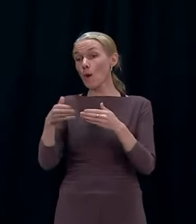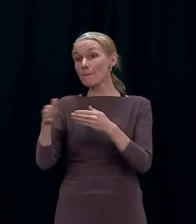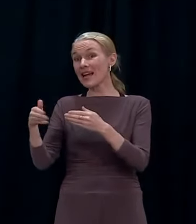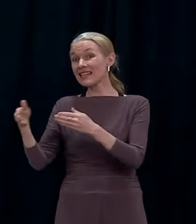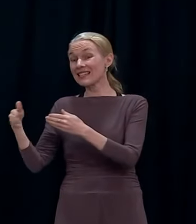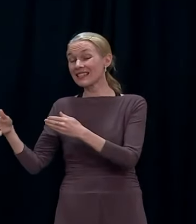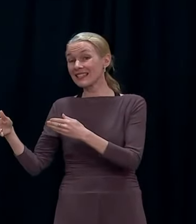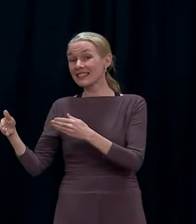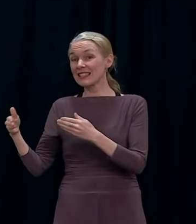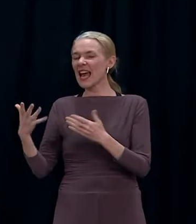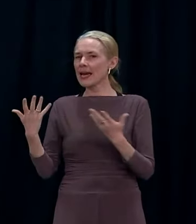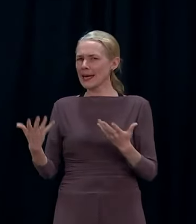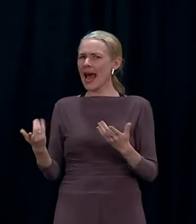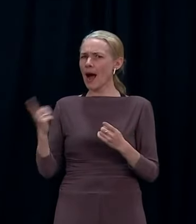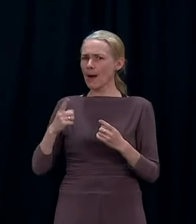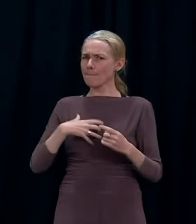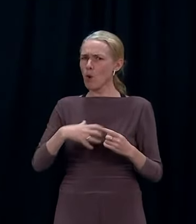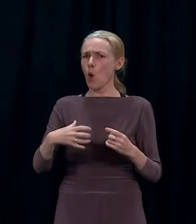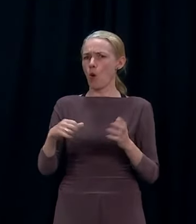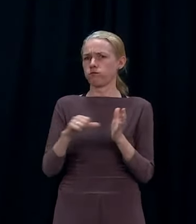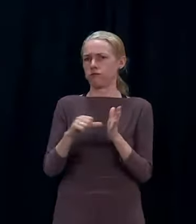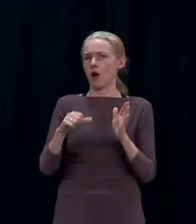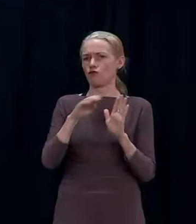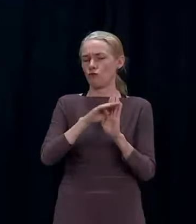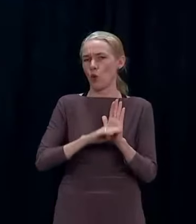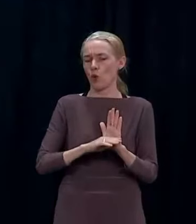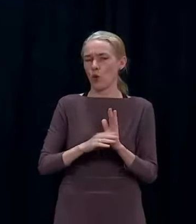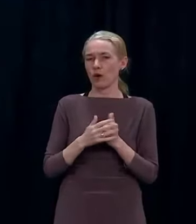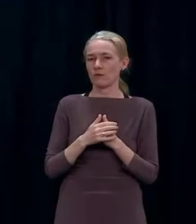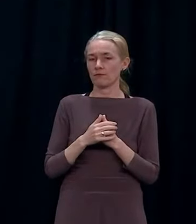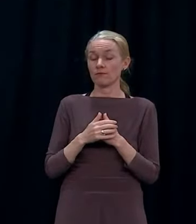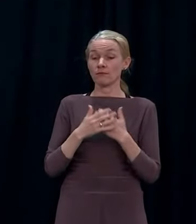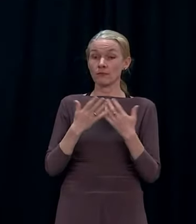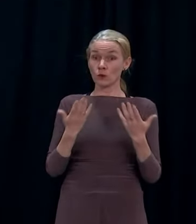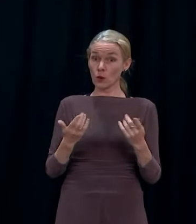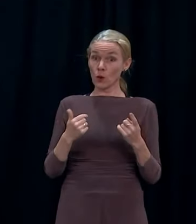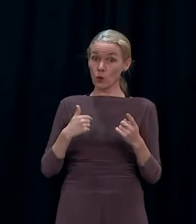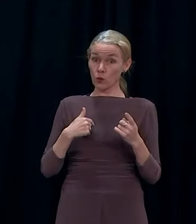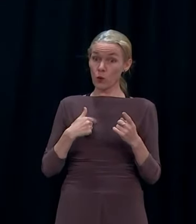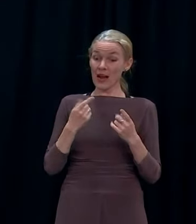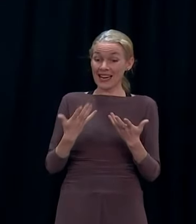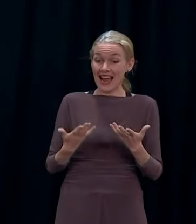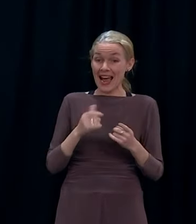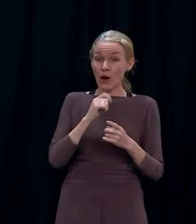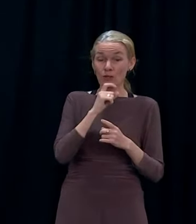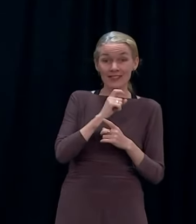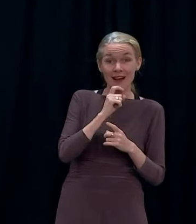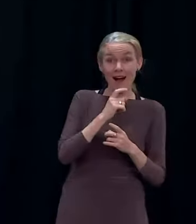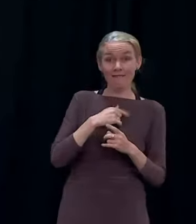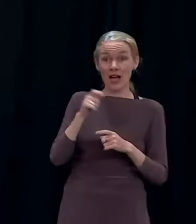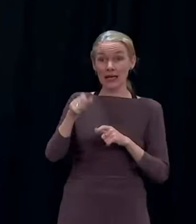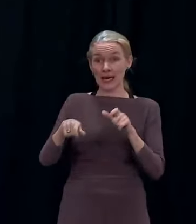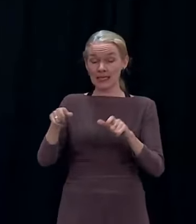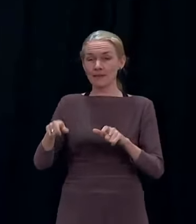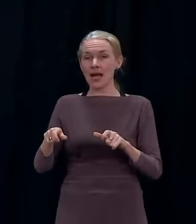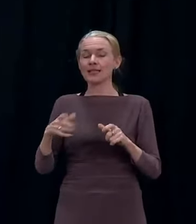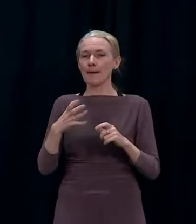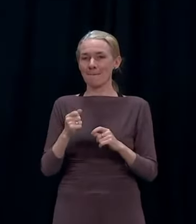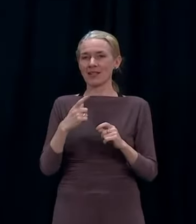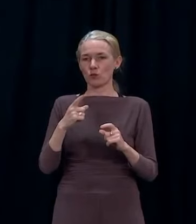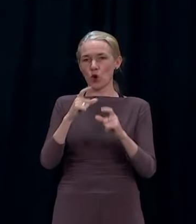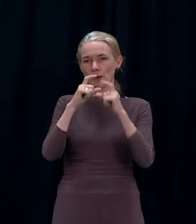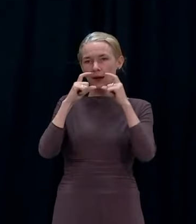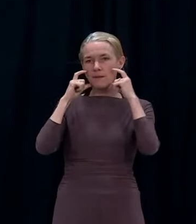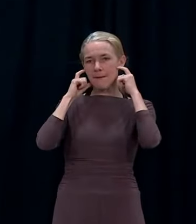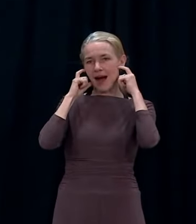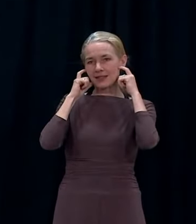means that contactless delivery and pickups can occur, but all staff and customers are now legally required to wear a mask for those outwardly